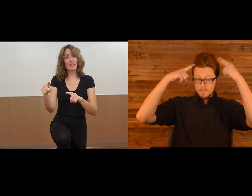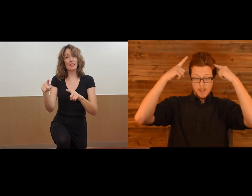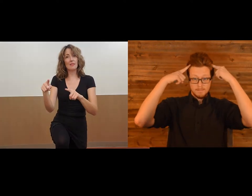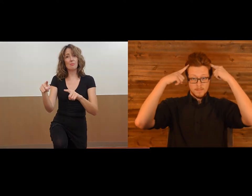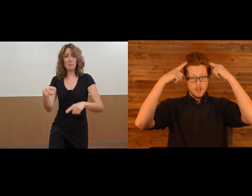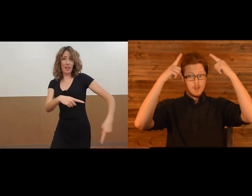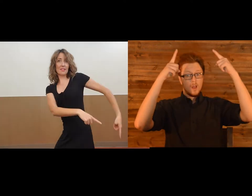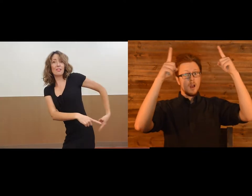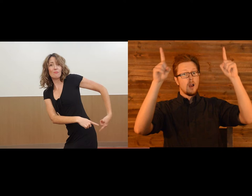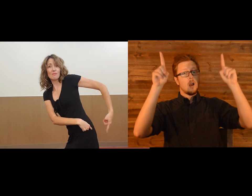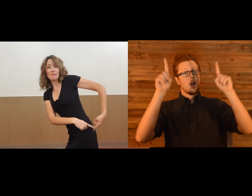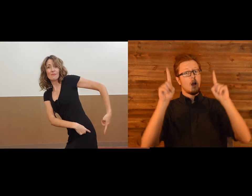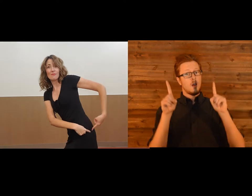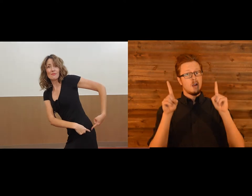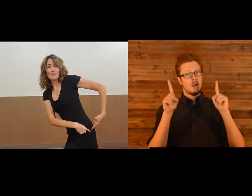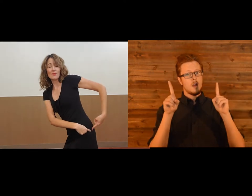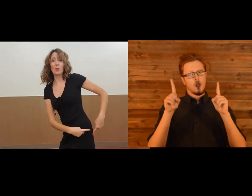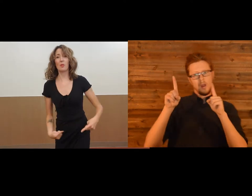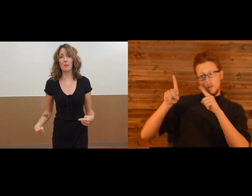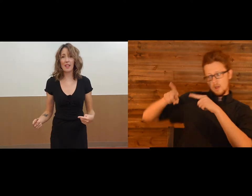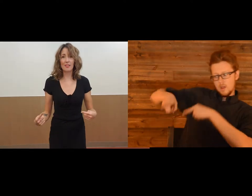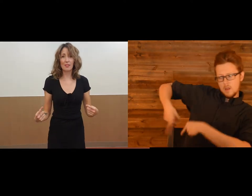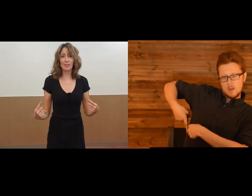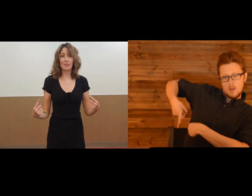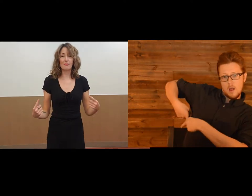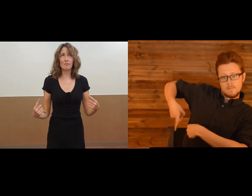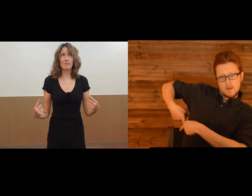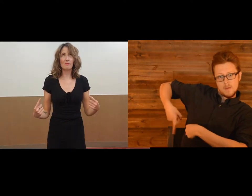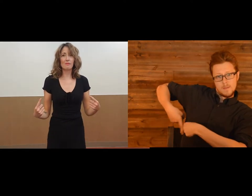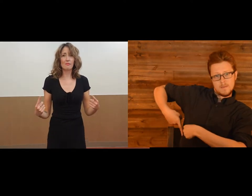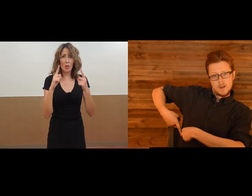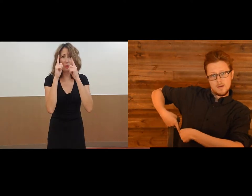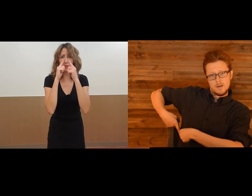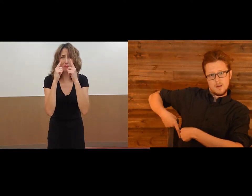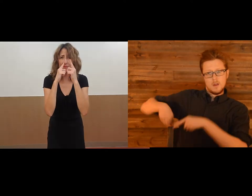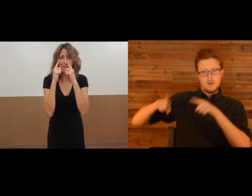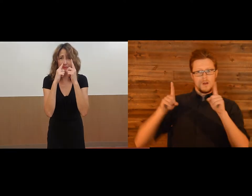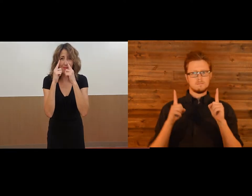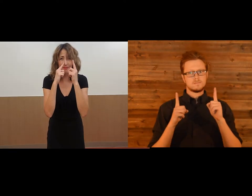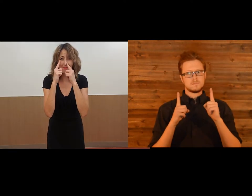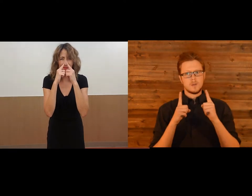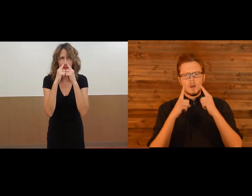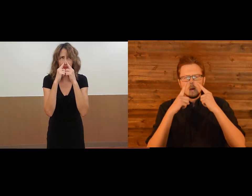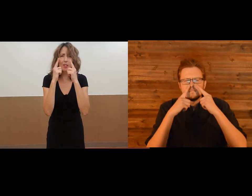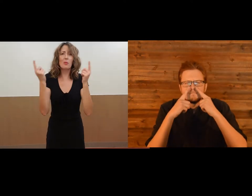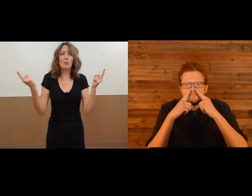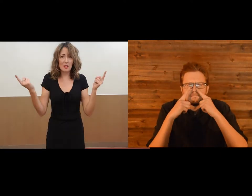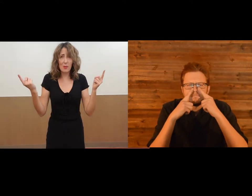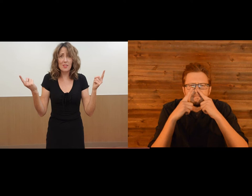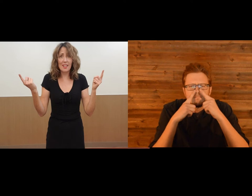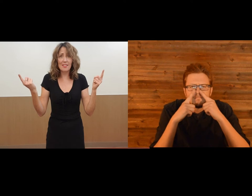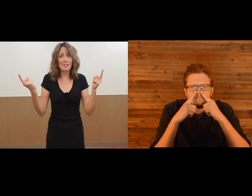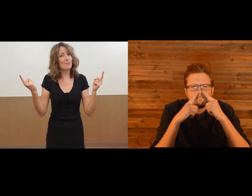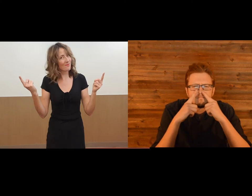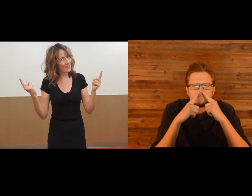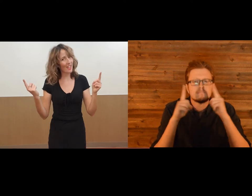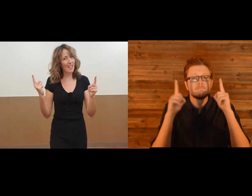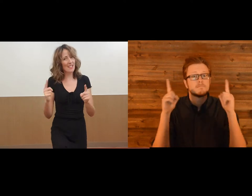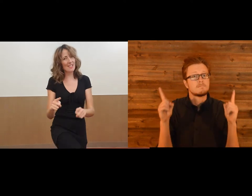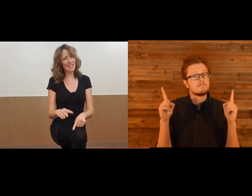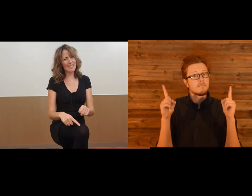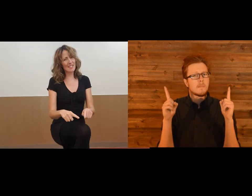my butt or my nose. No, where are we supposed to dance